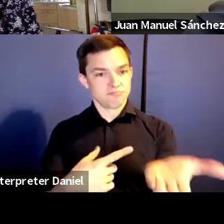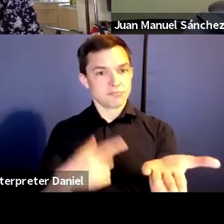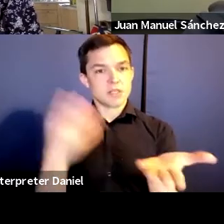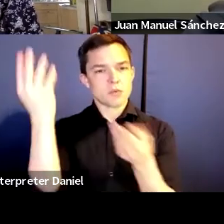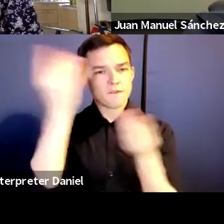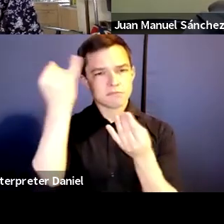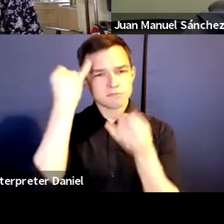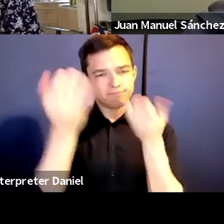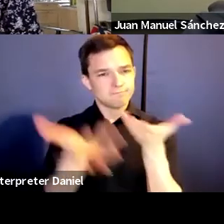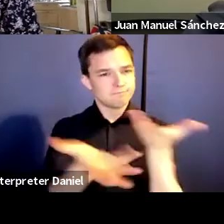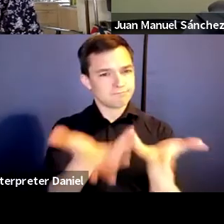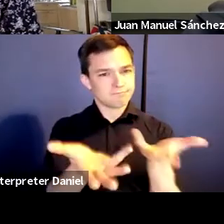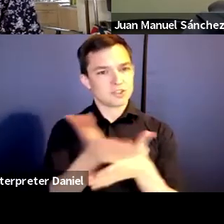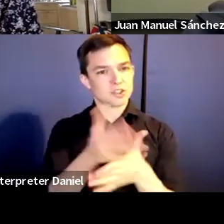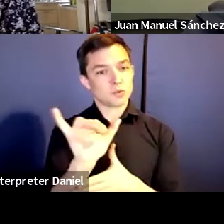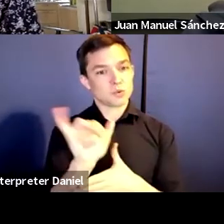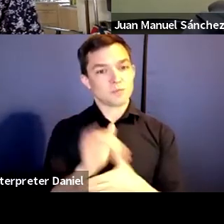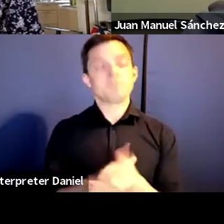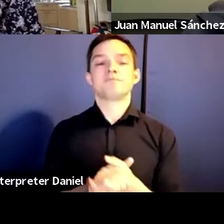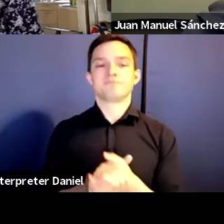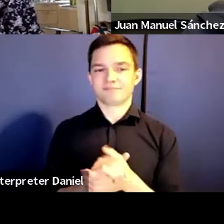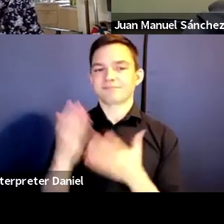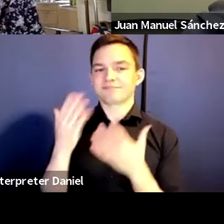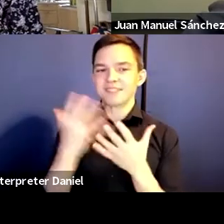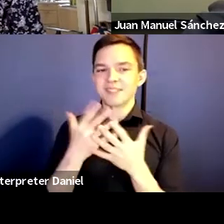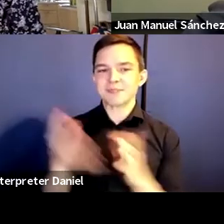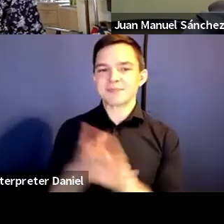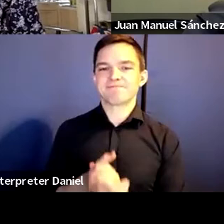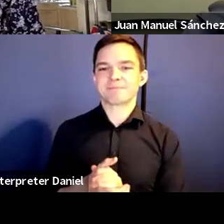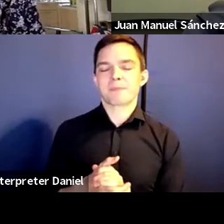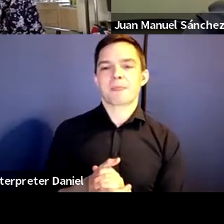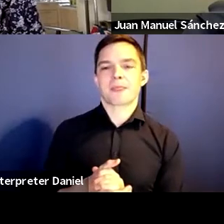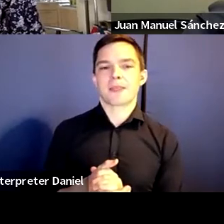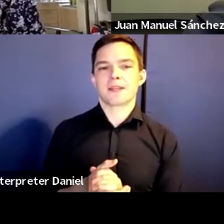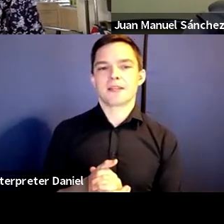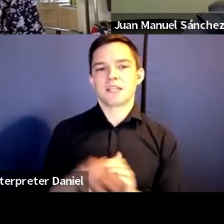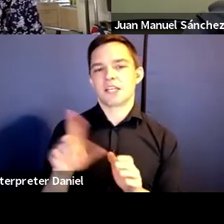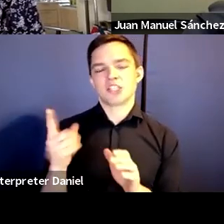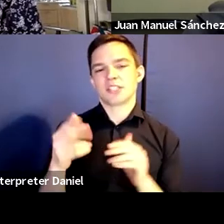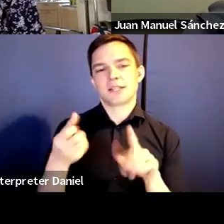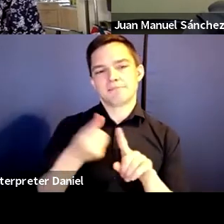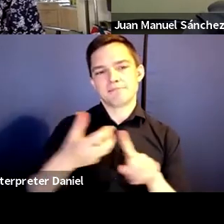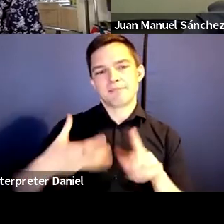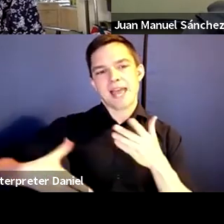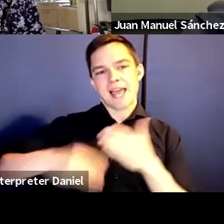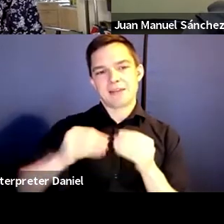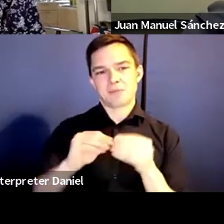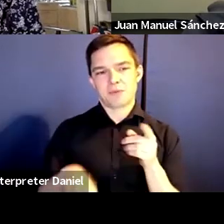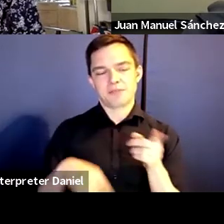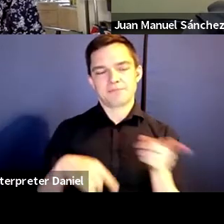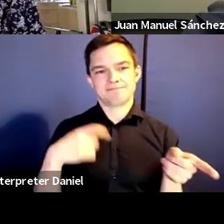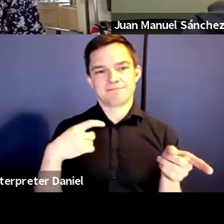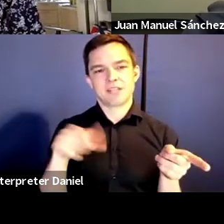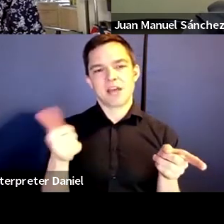that you have as well. Sure, thank you so much. And just kind of building off of, what our